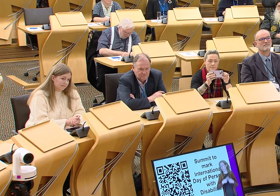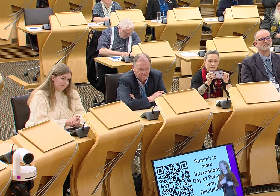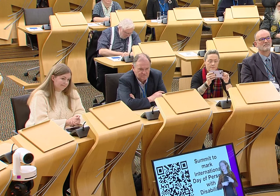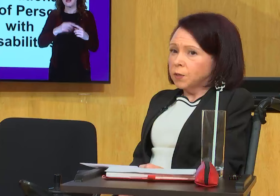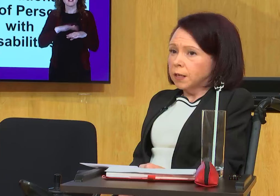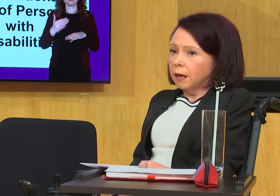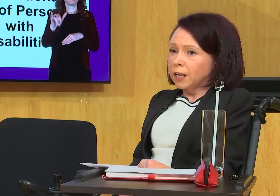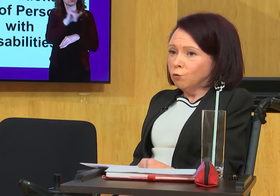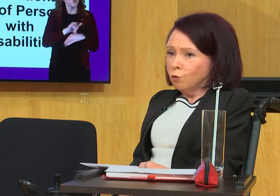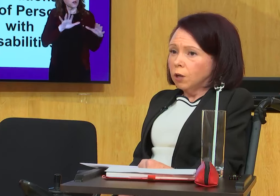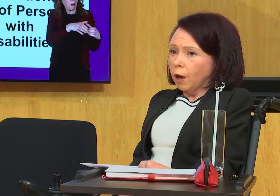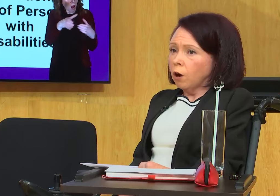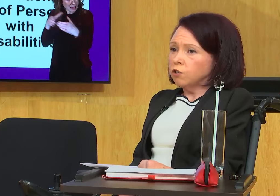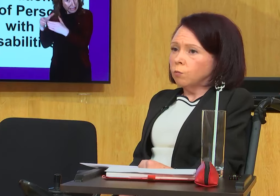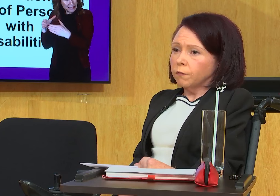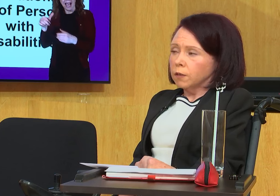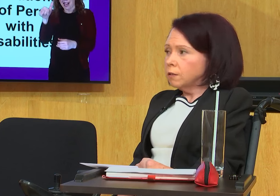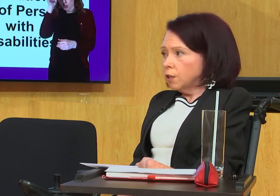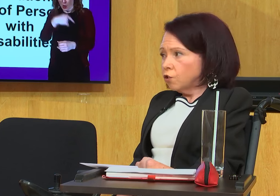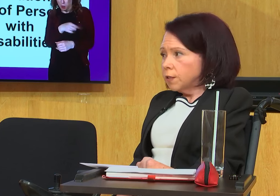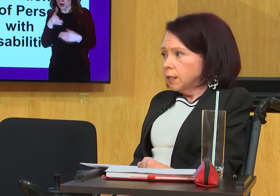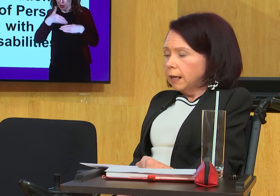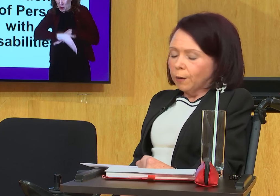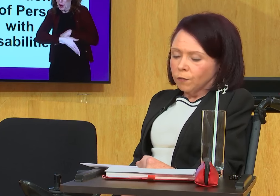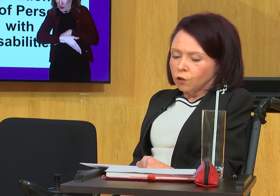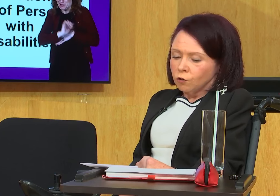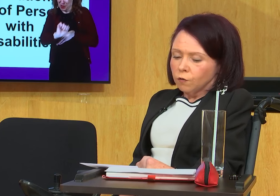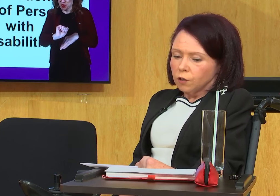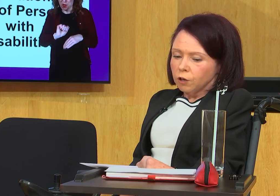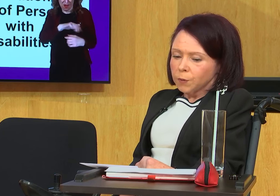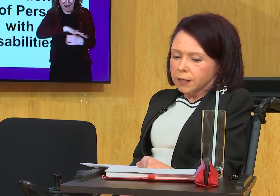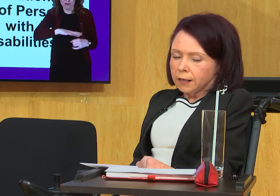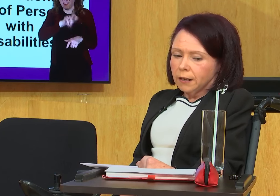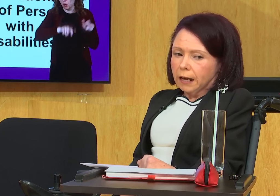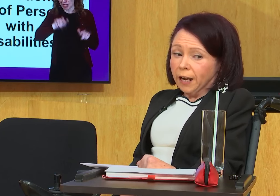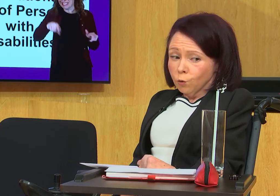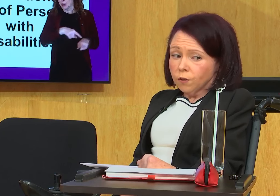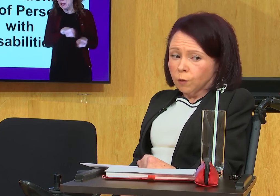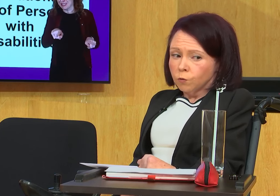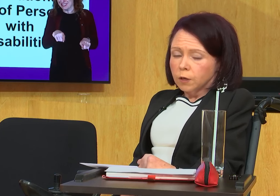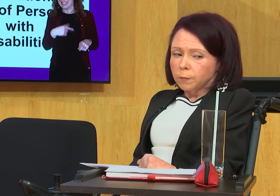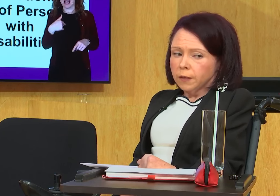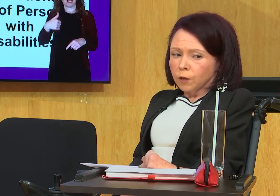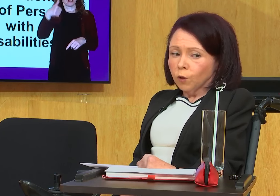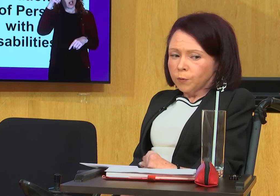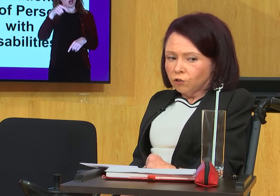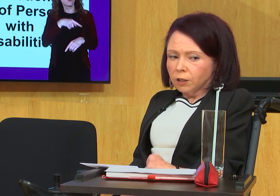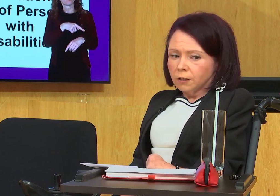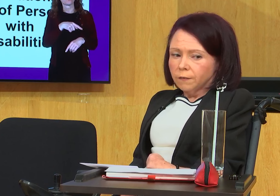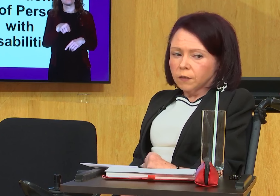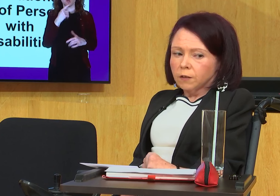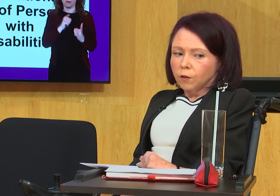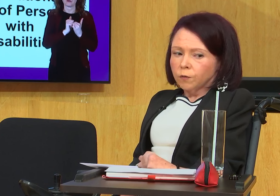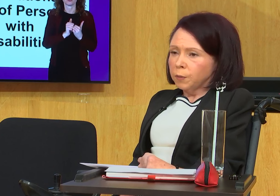party they represent, I know how hard you work for the constituents that you represent. And I know that they will